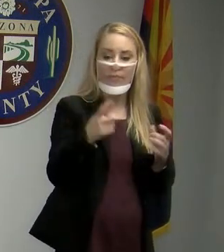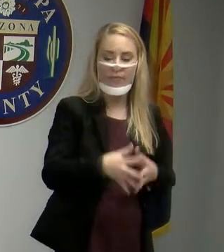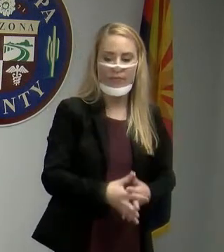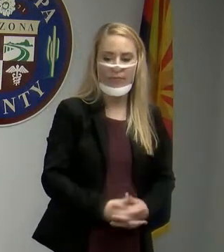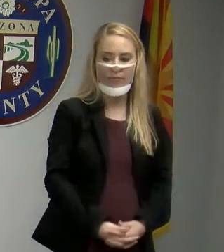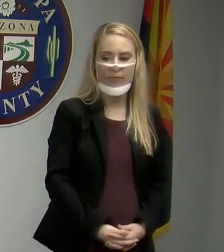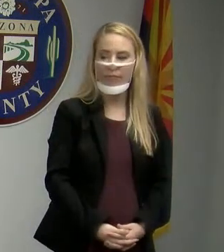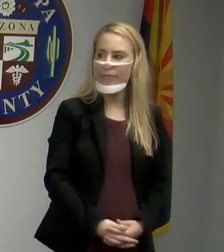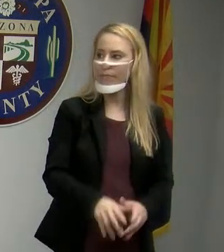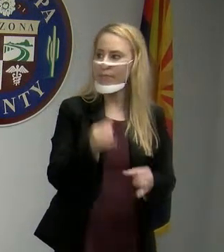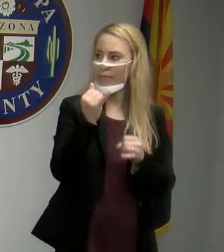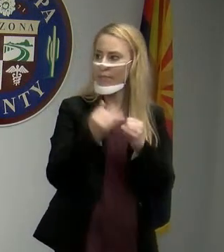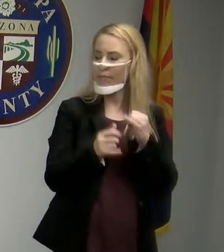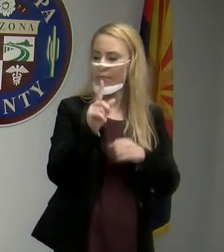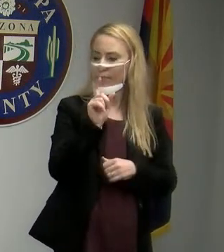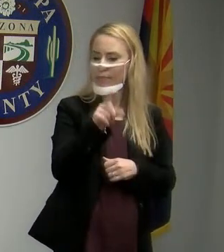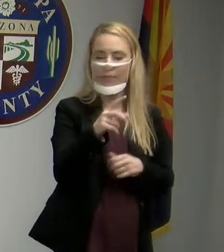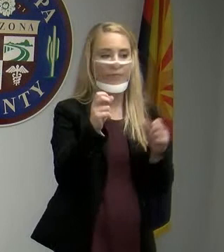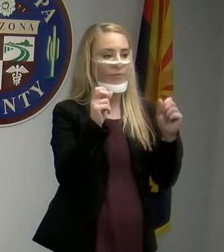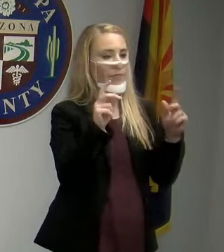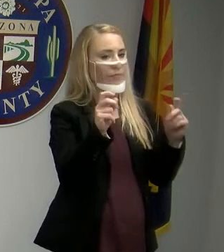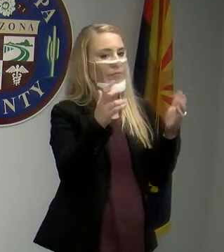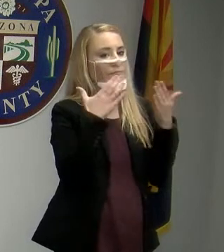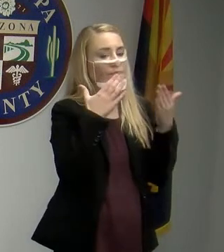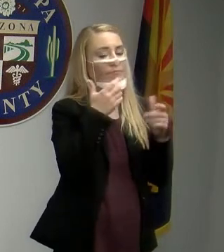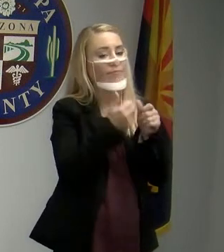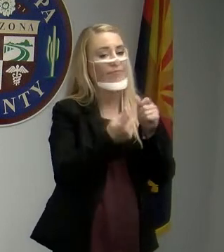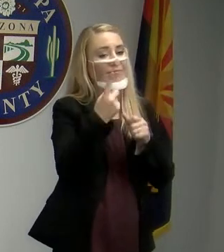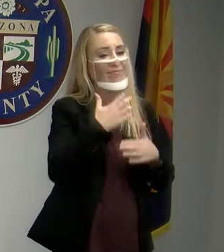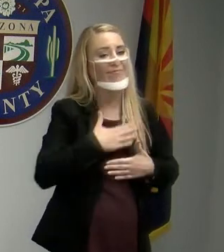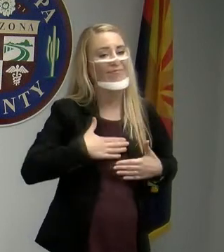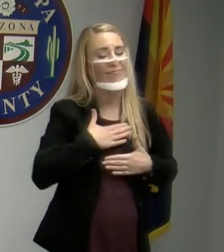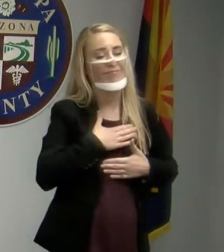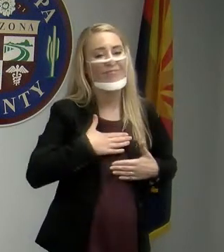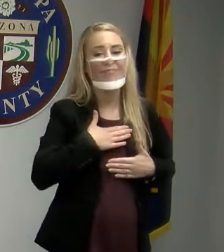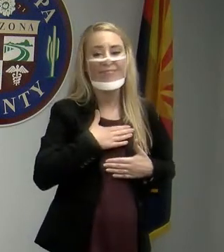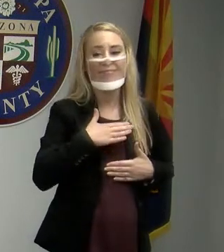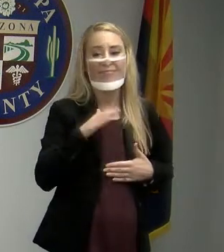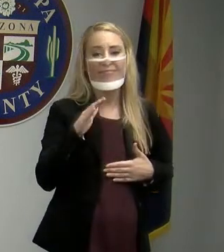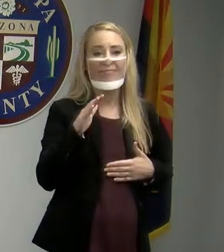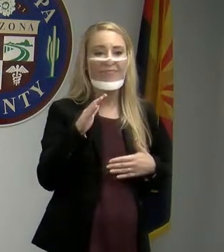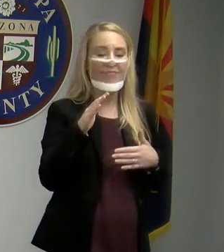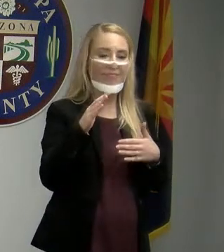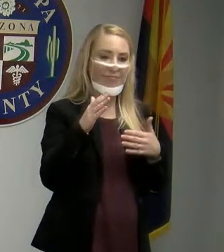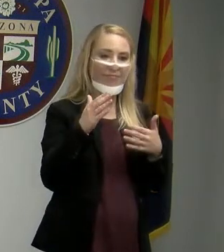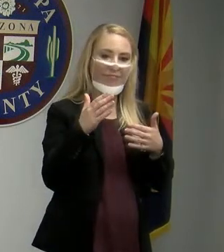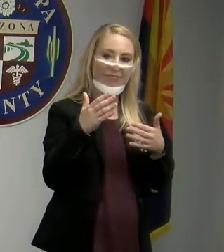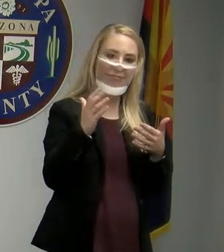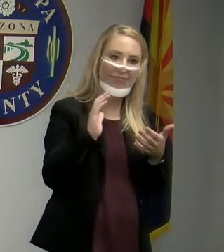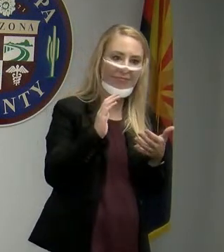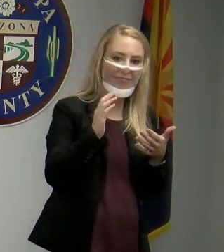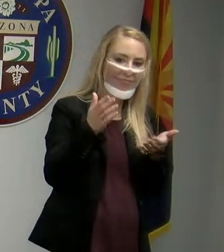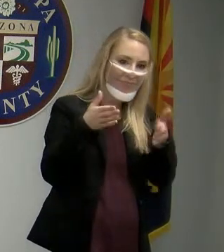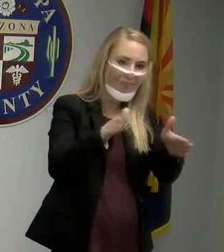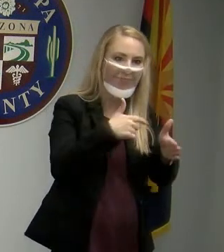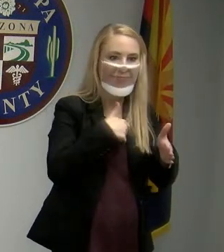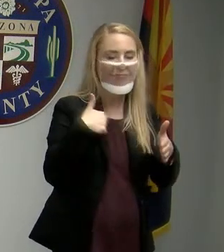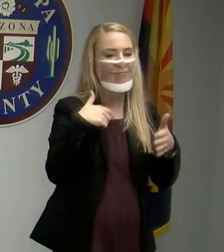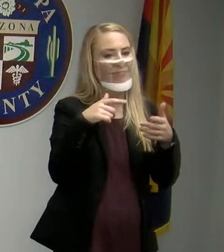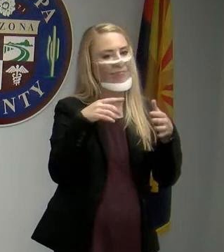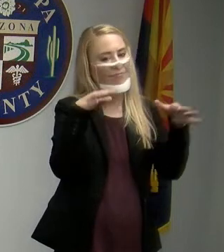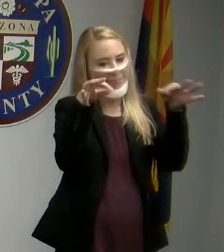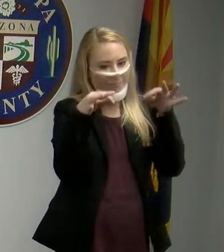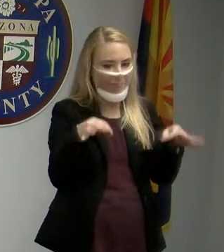our final question. All right. Well, thank you, everybody. We appreciate you allowing us to clarify a number of things. Certainly,